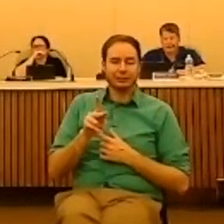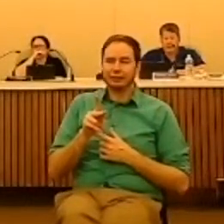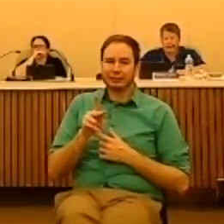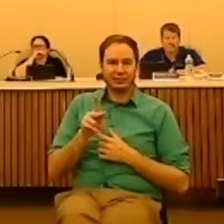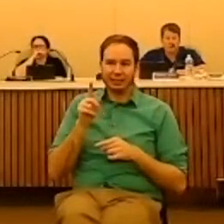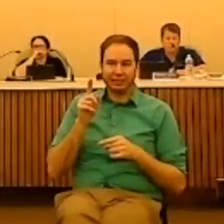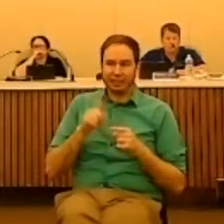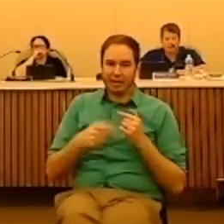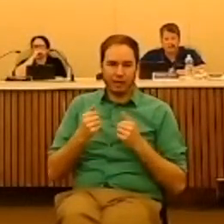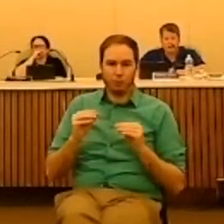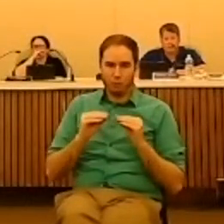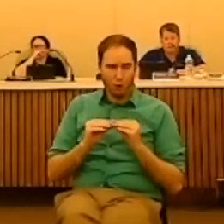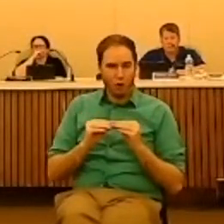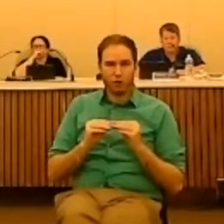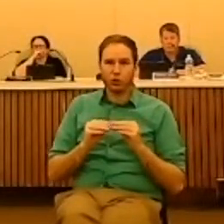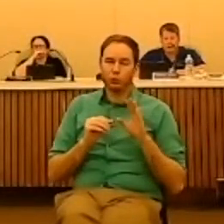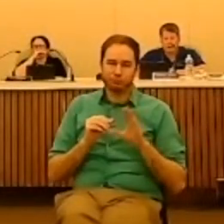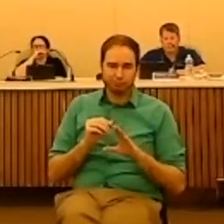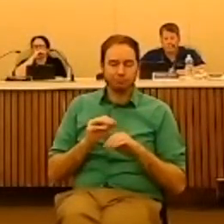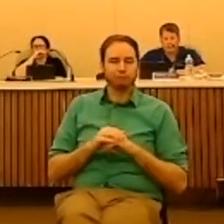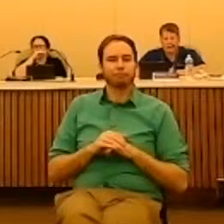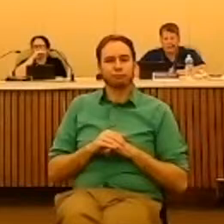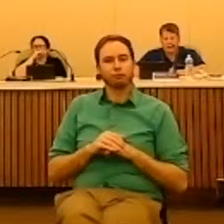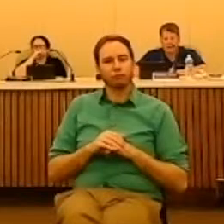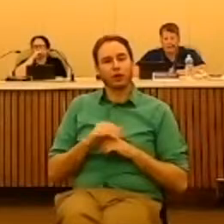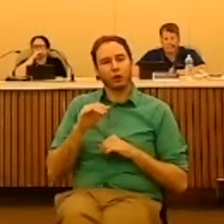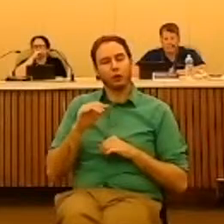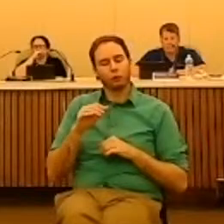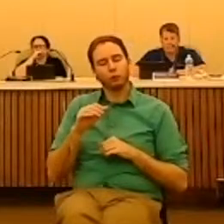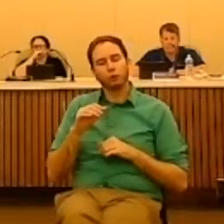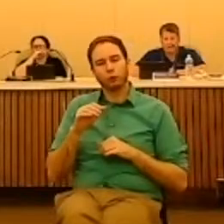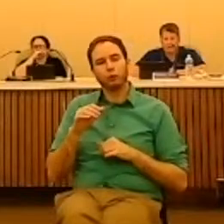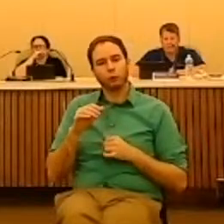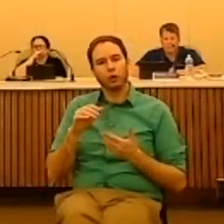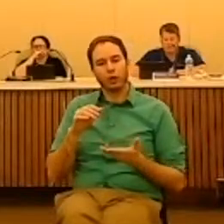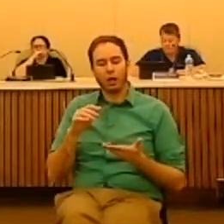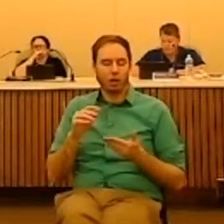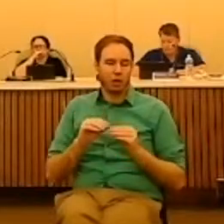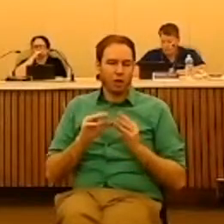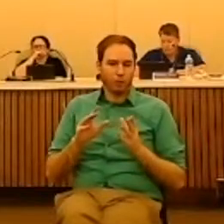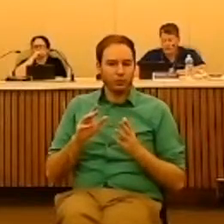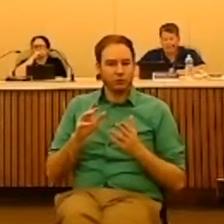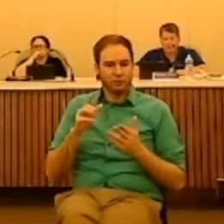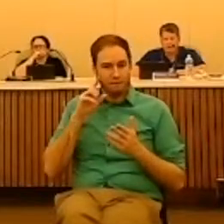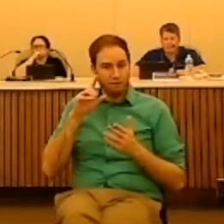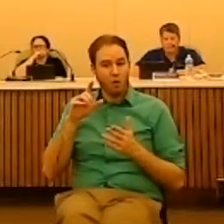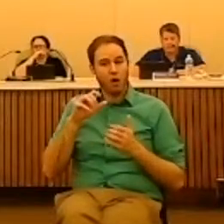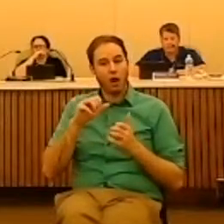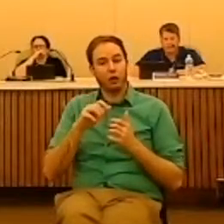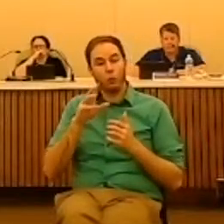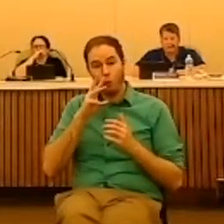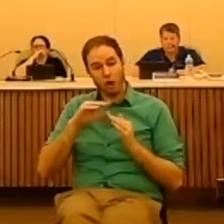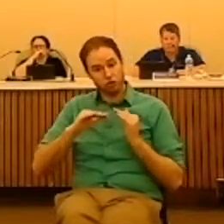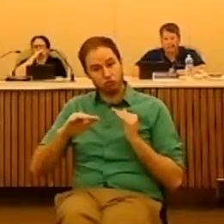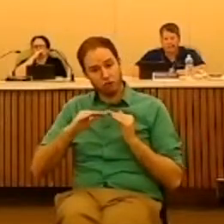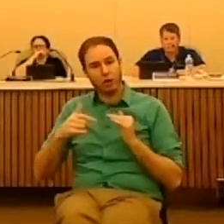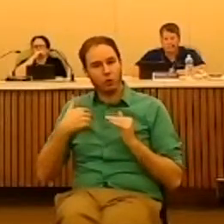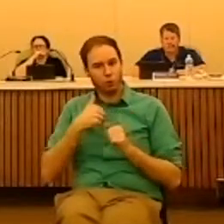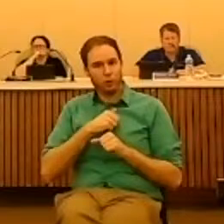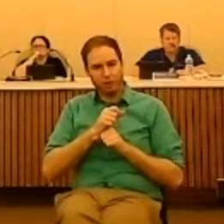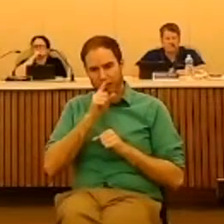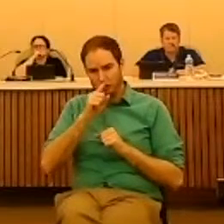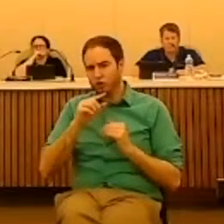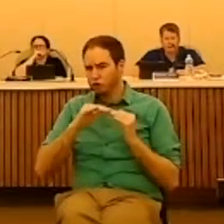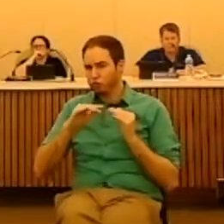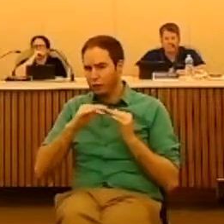it can't happen anymore. So with that said, obviously from a drainage standpoint, we can make sure that the